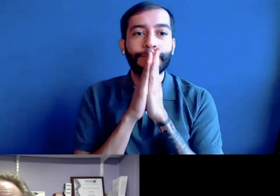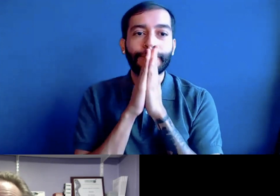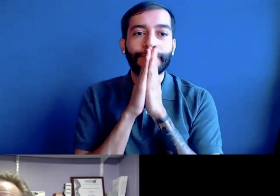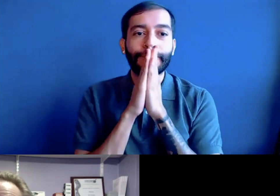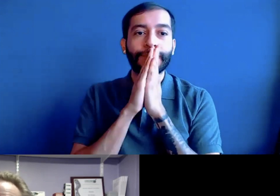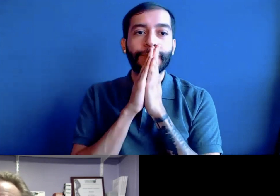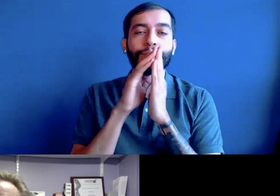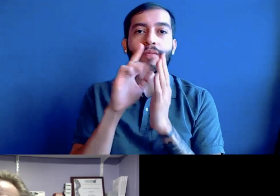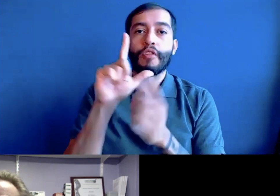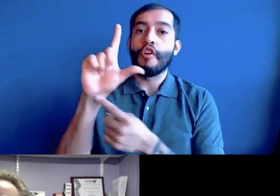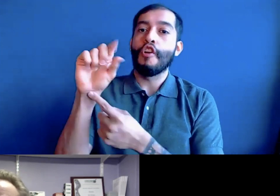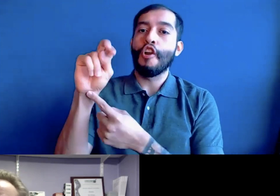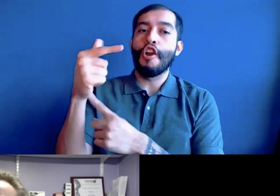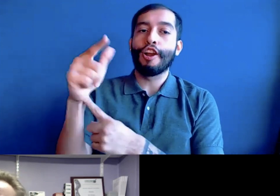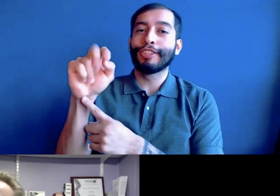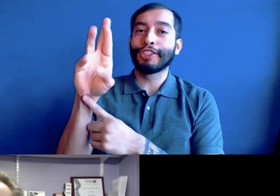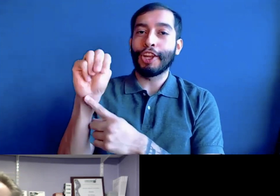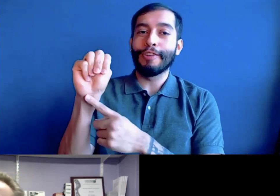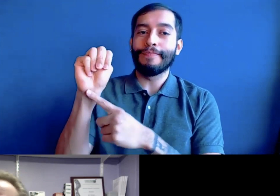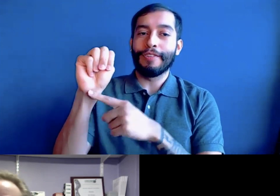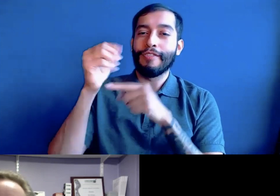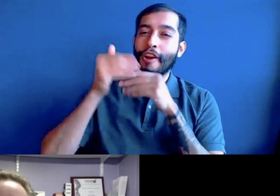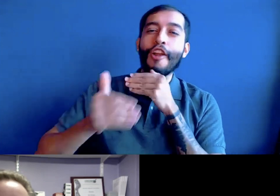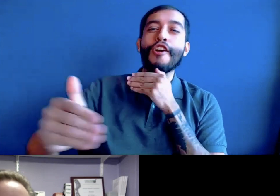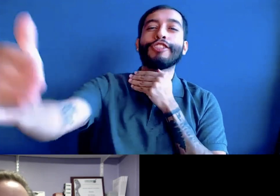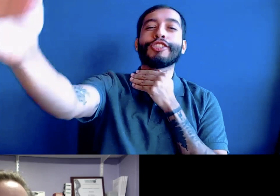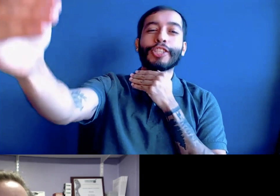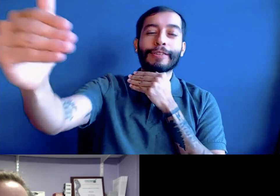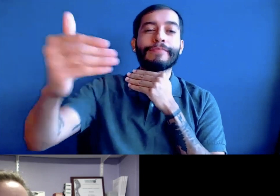between you all, between the performers, between the director.